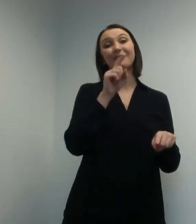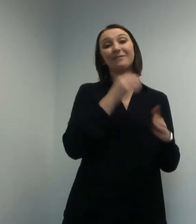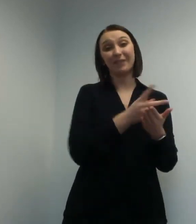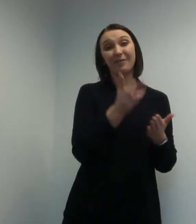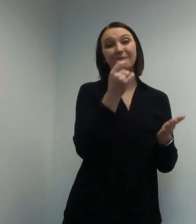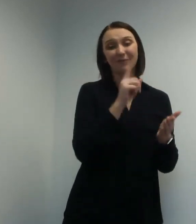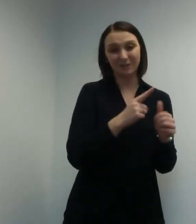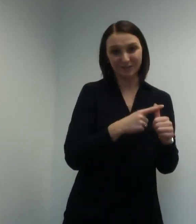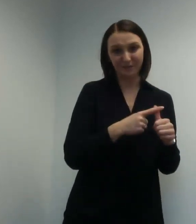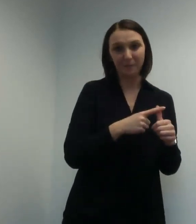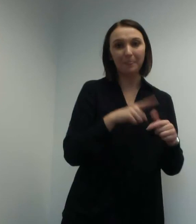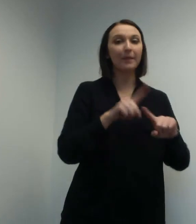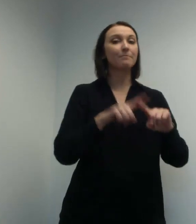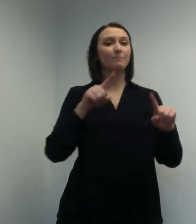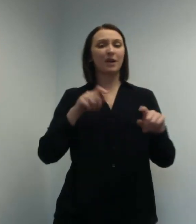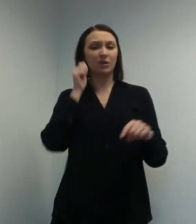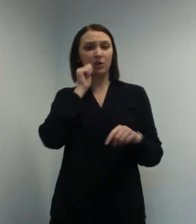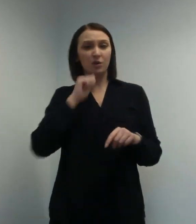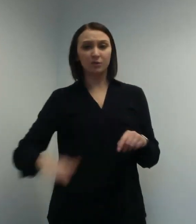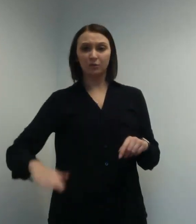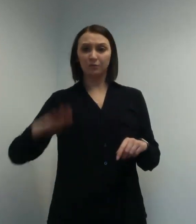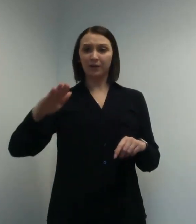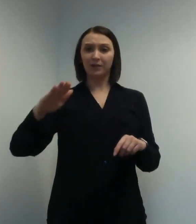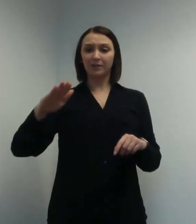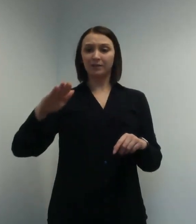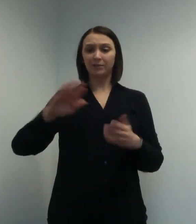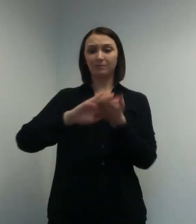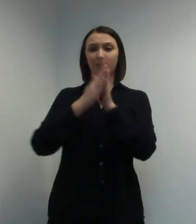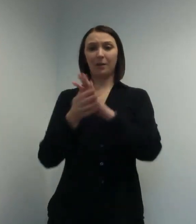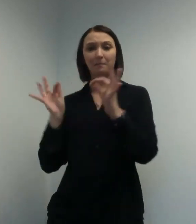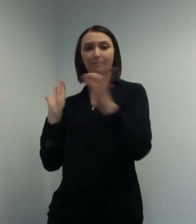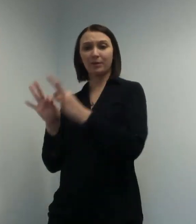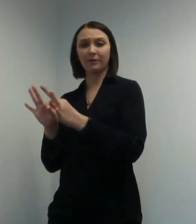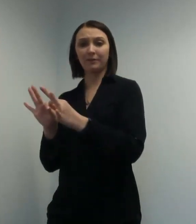girls to be perfect, and we're raising our boys to be brave.